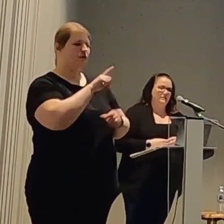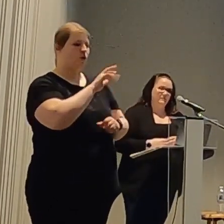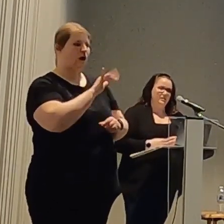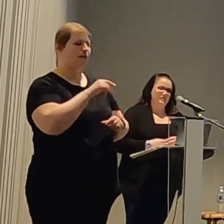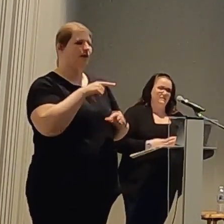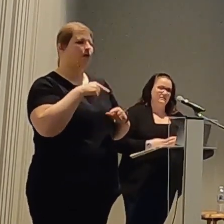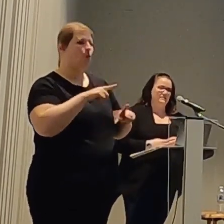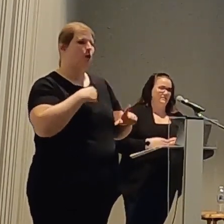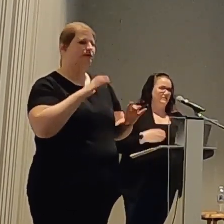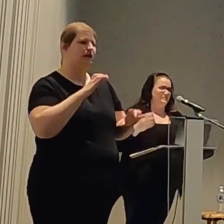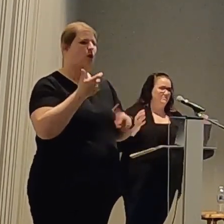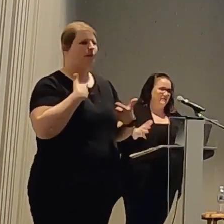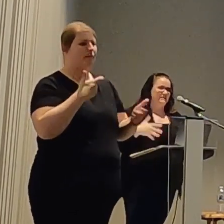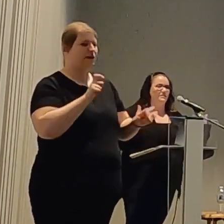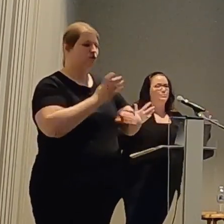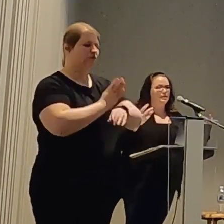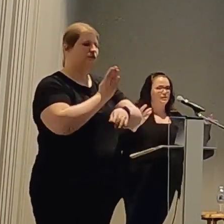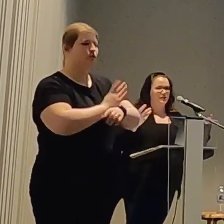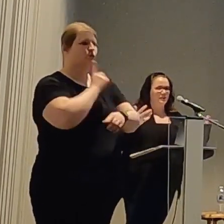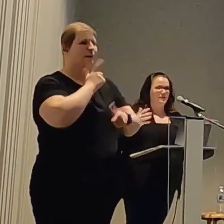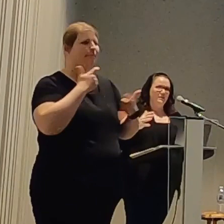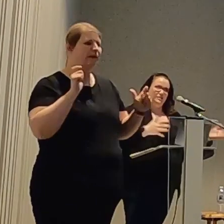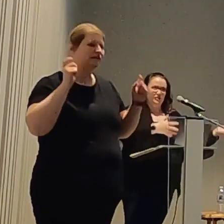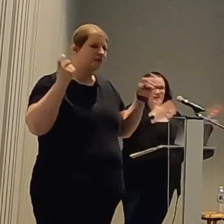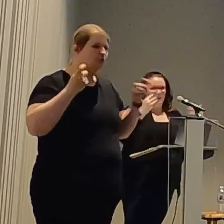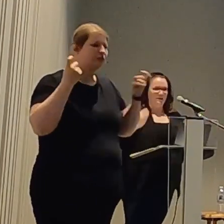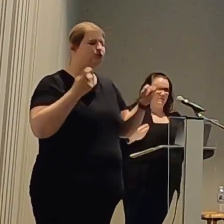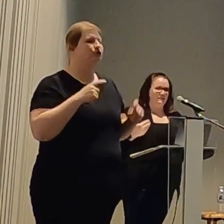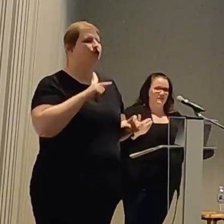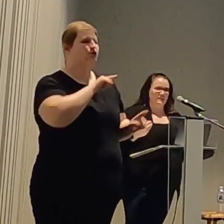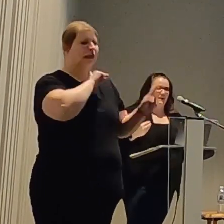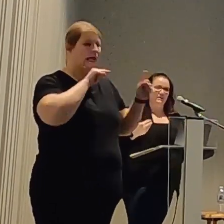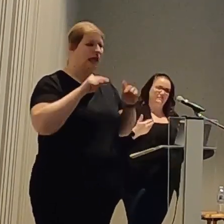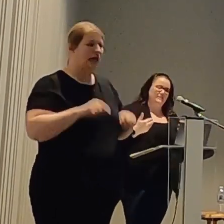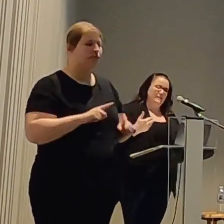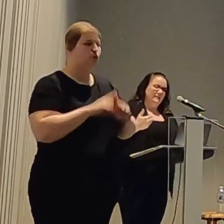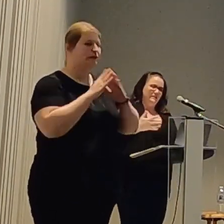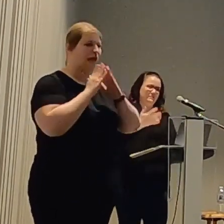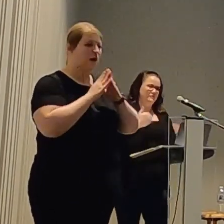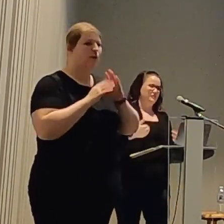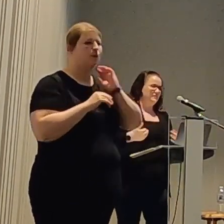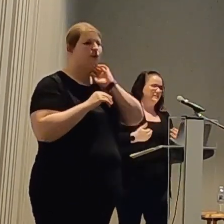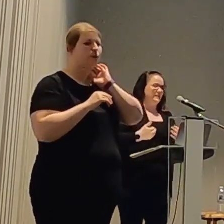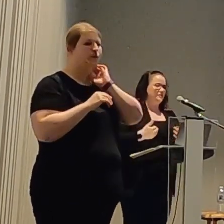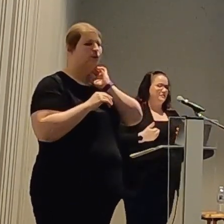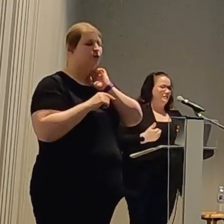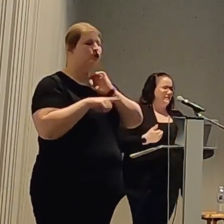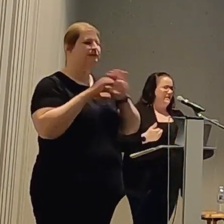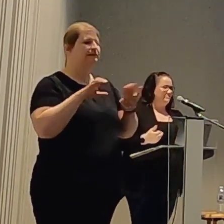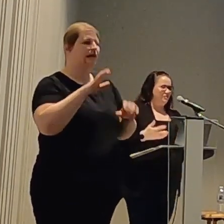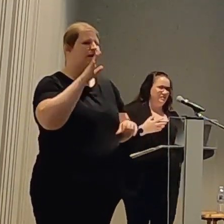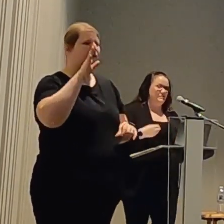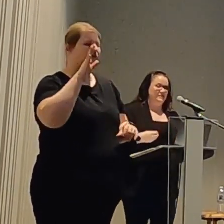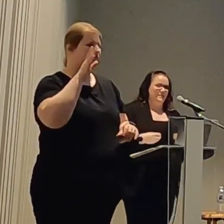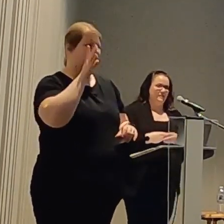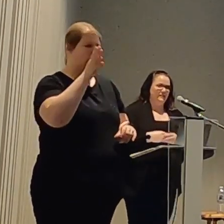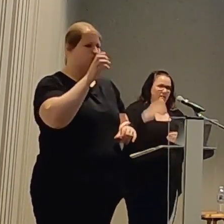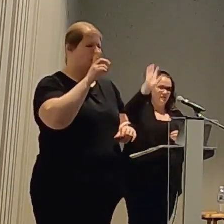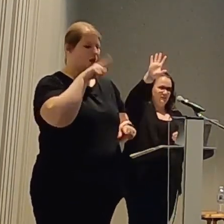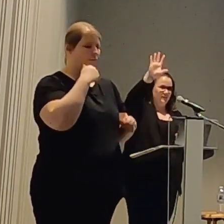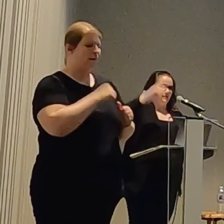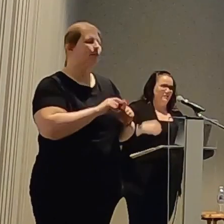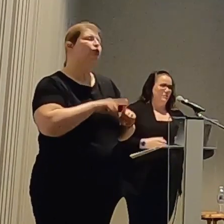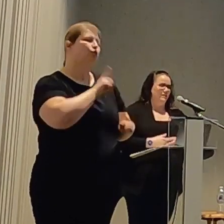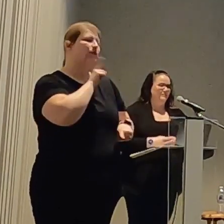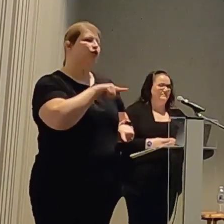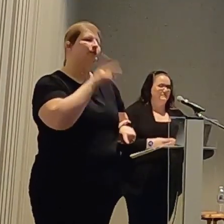our major renovations. So there was a big celebration. She came into town. I don't know if she did a lecture or not, but she was here to